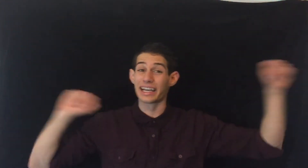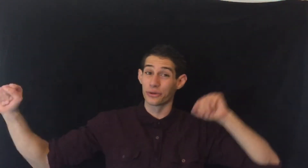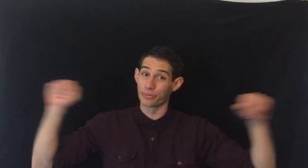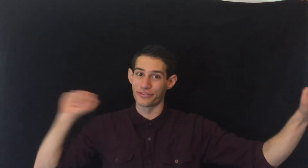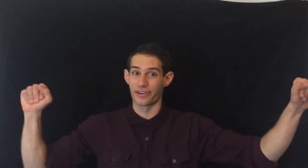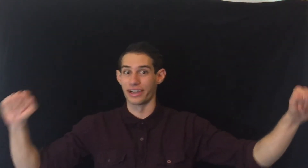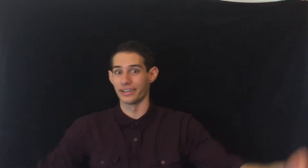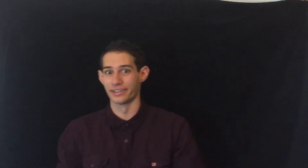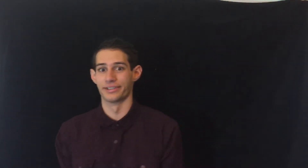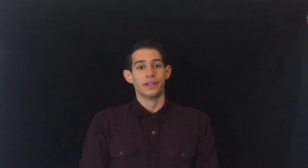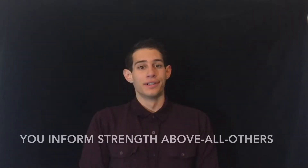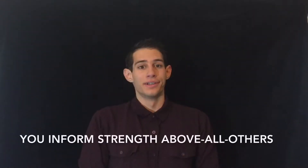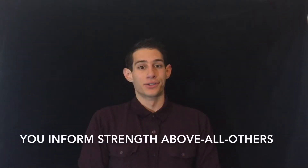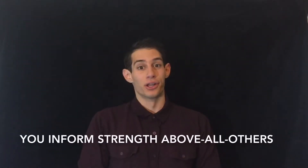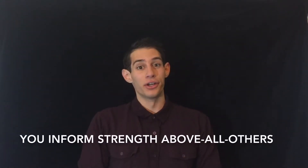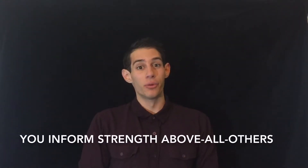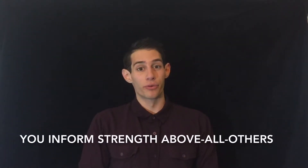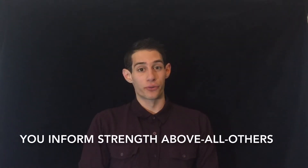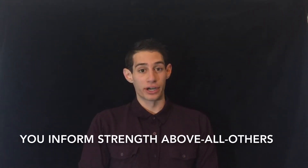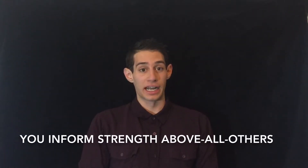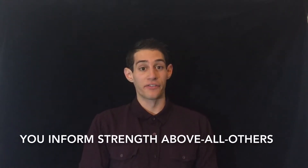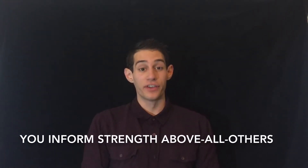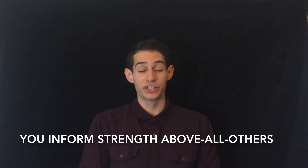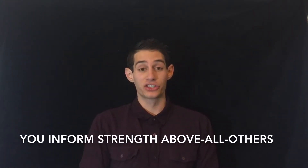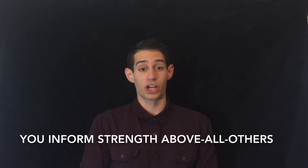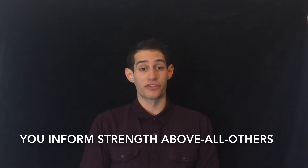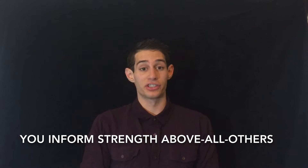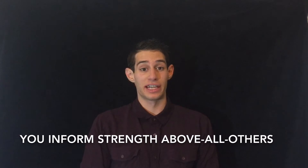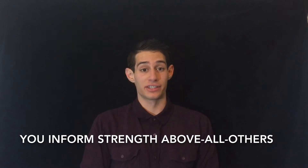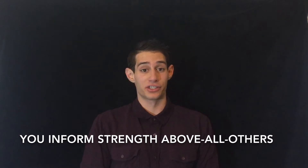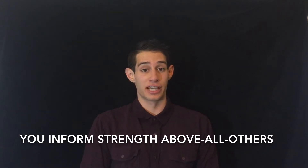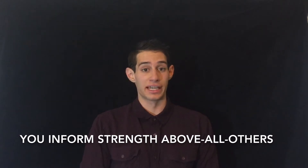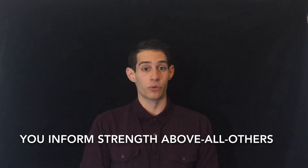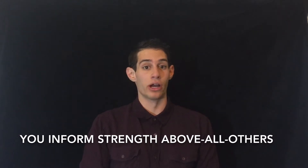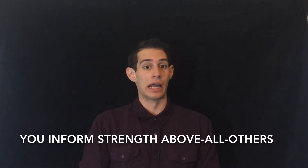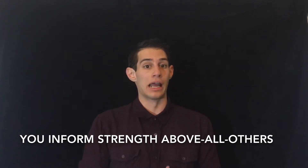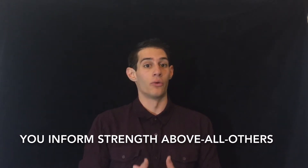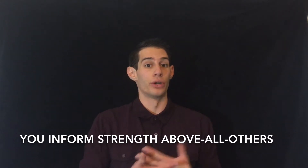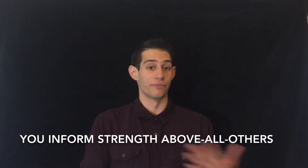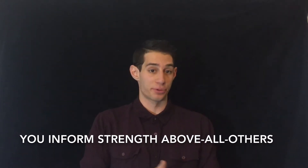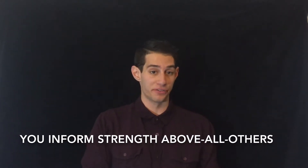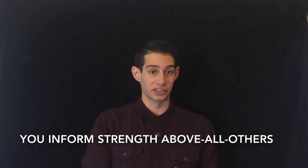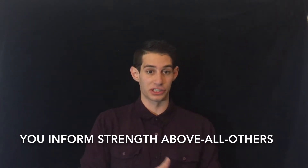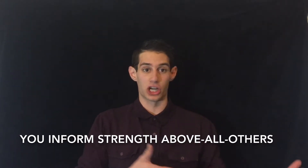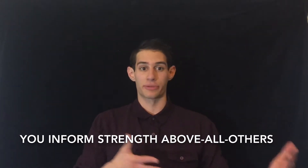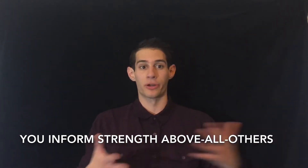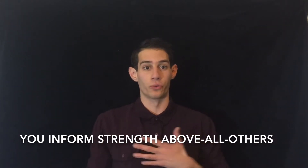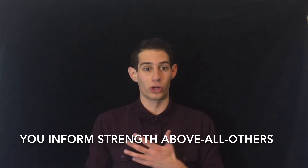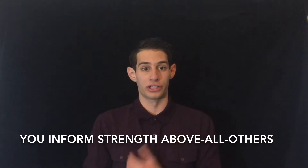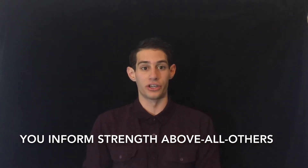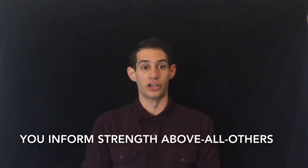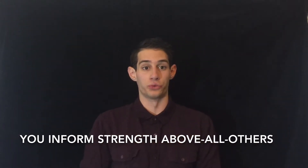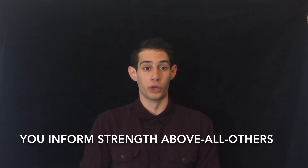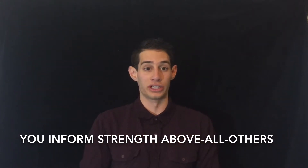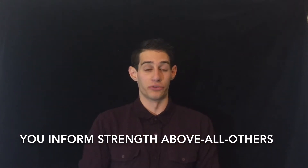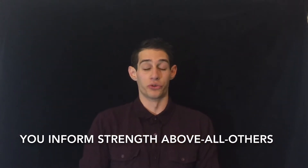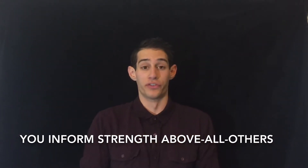it will be fine. So line number 4 kind of finishes off the stanza saying what we have previously talked about and what it does, which reveals